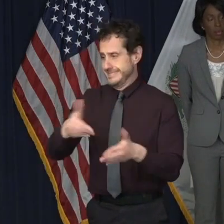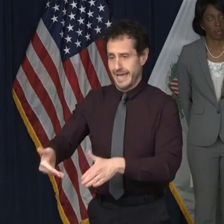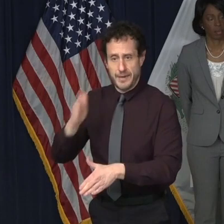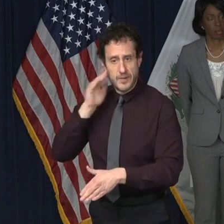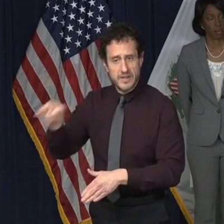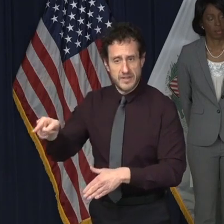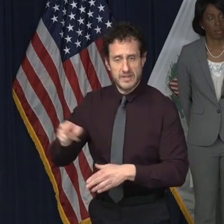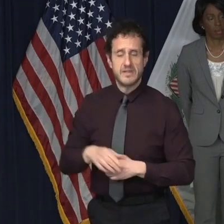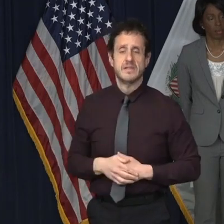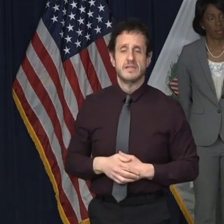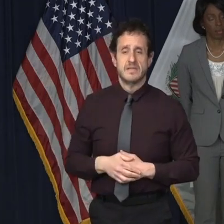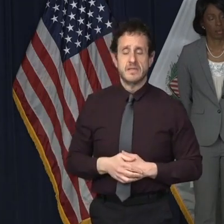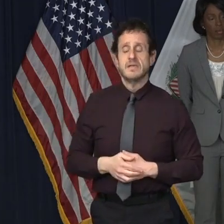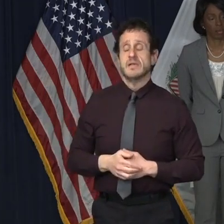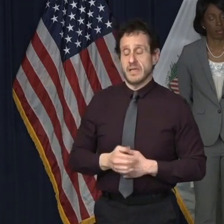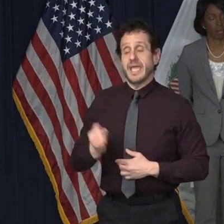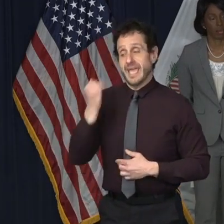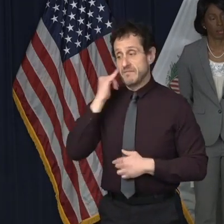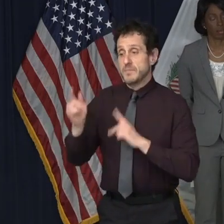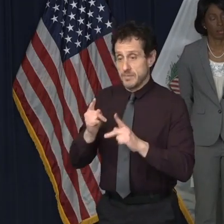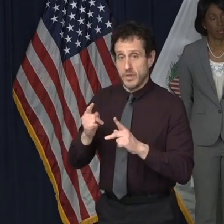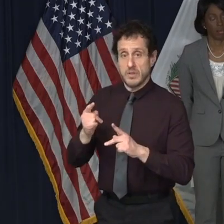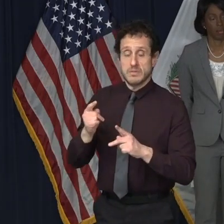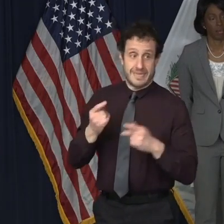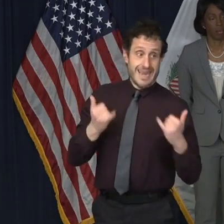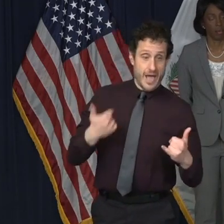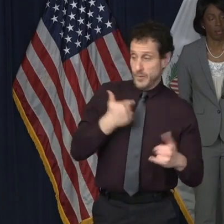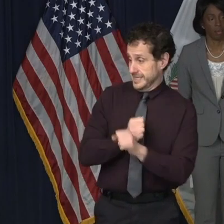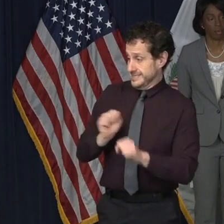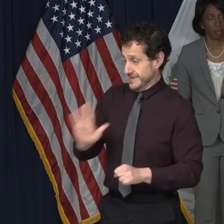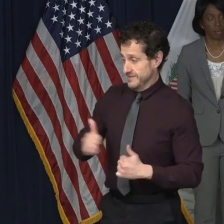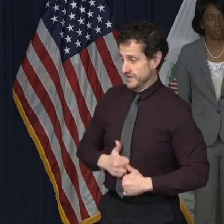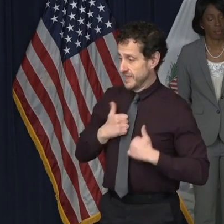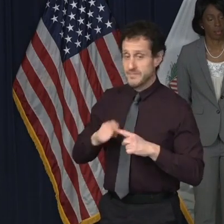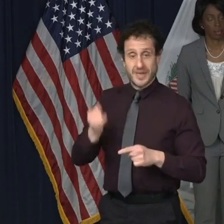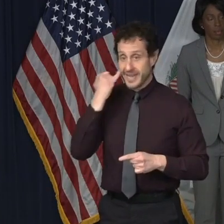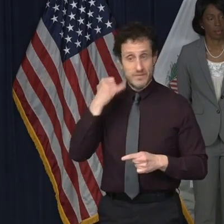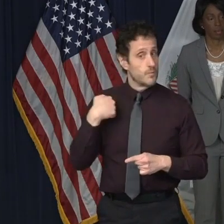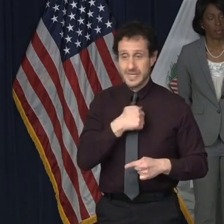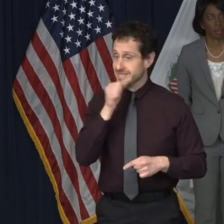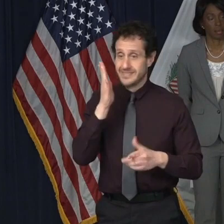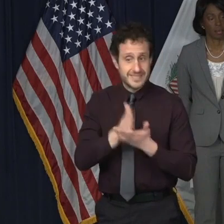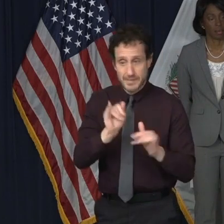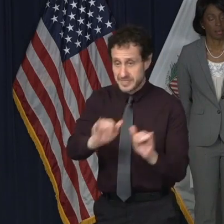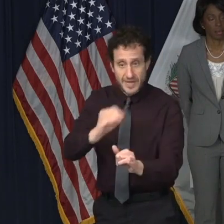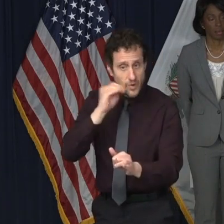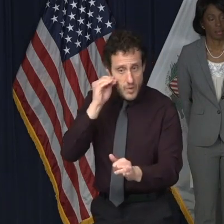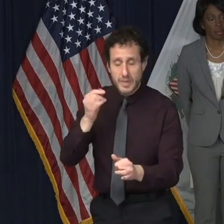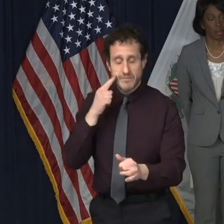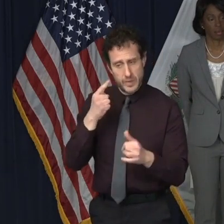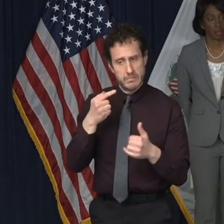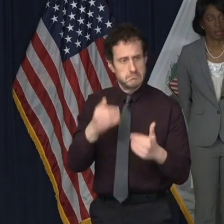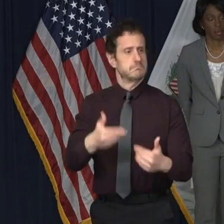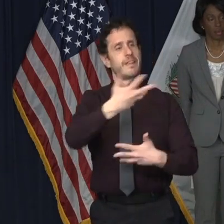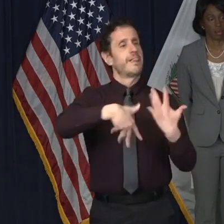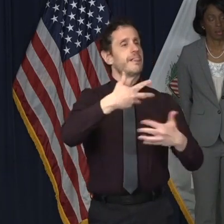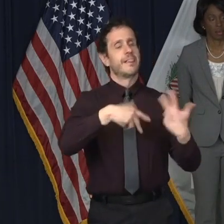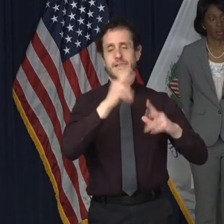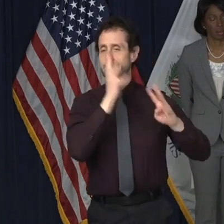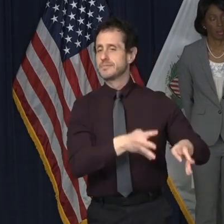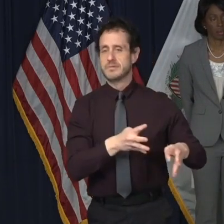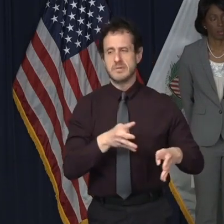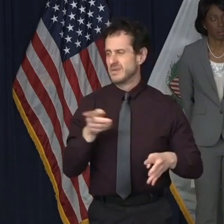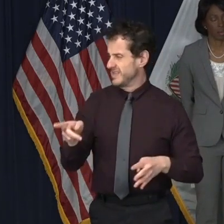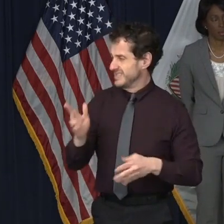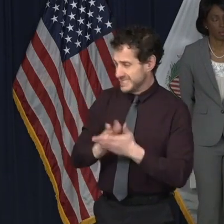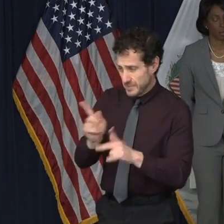COVID would die because we wouldn't be able to help them through. No amount of political pressure would